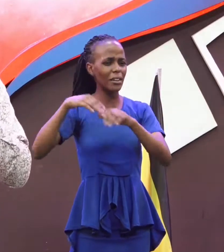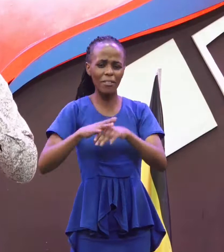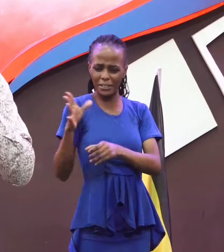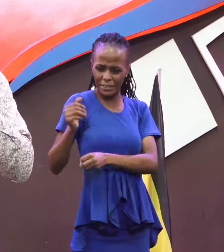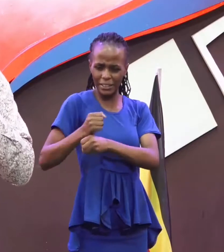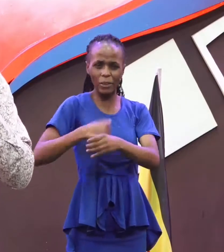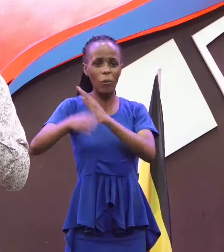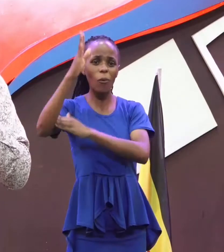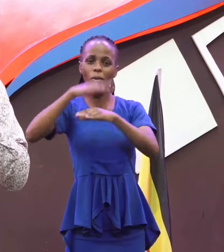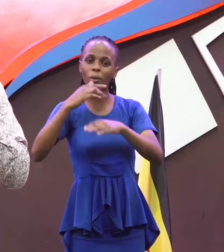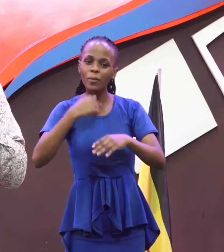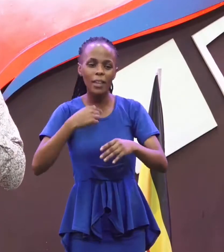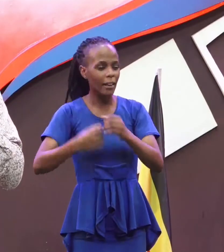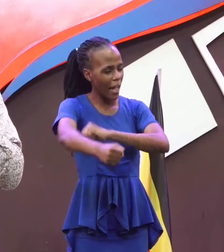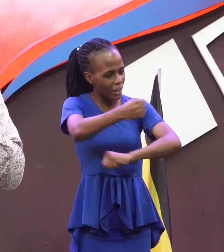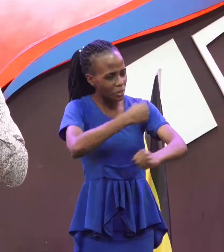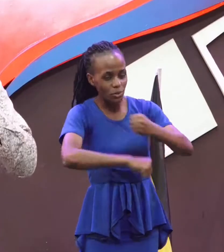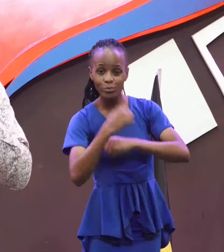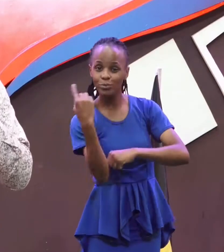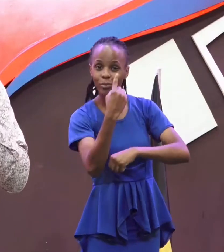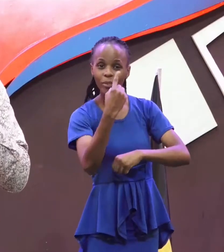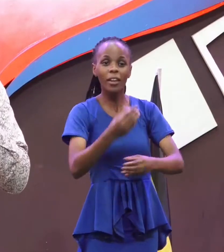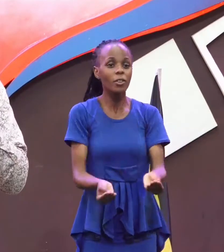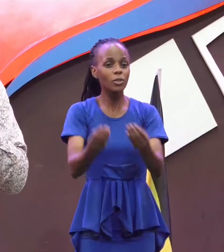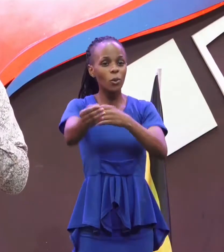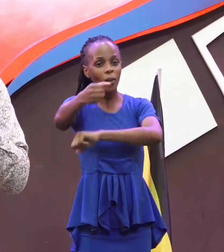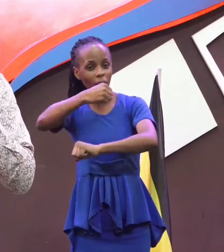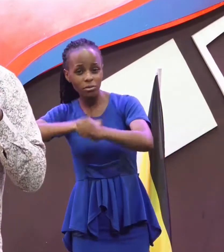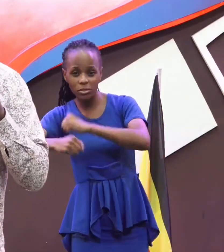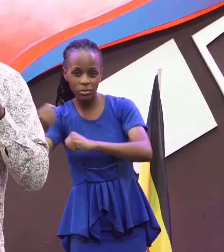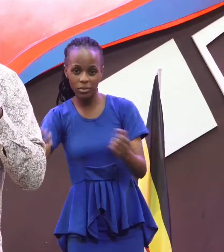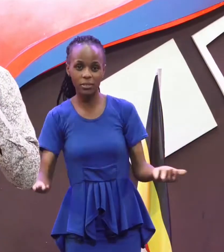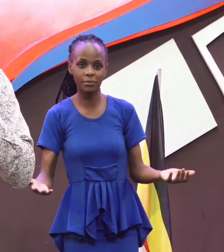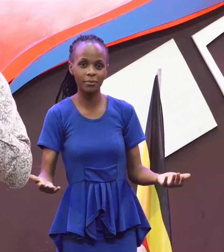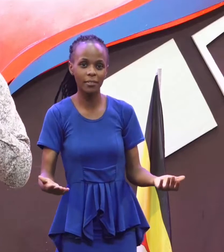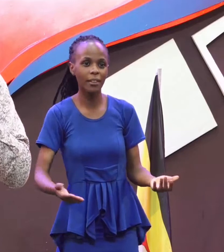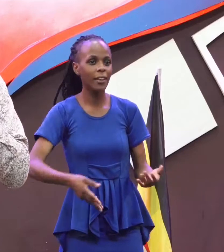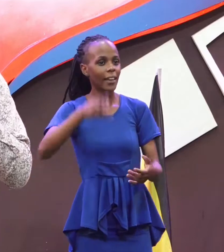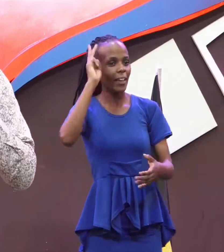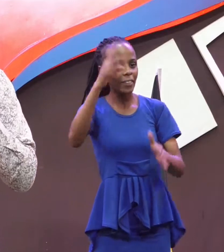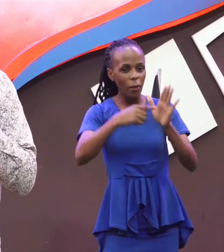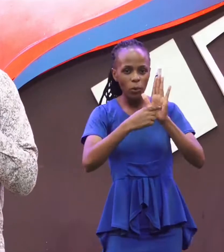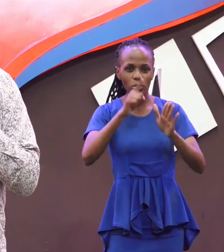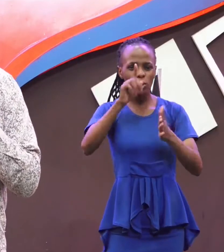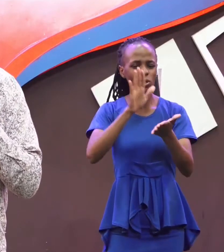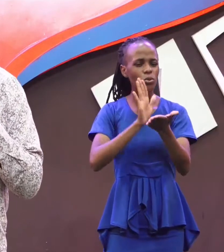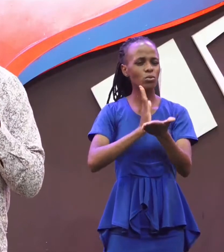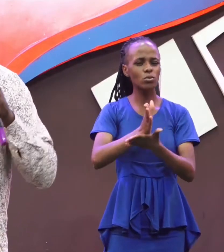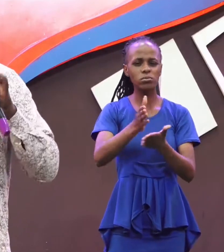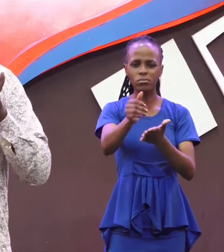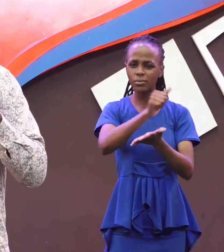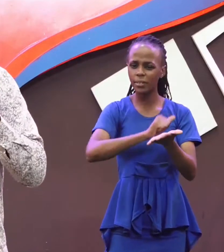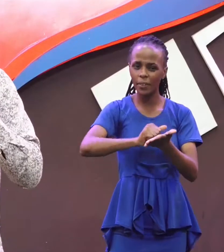Don't please tell them to just do your actions. Only your actions will explain who